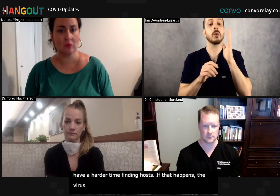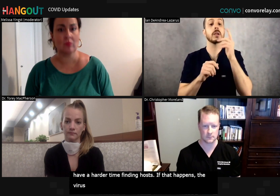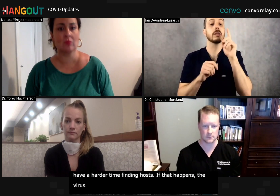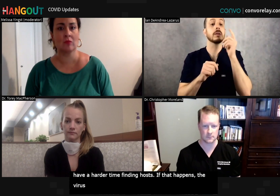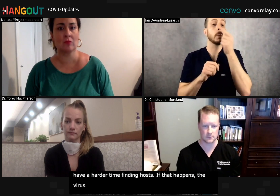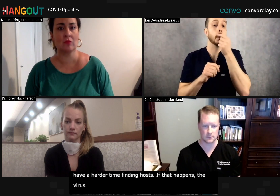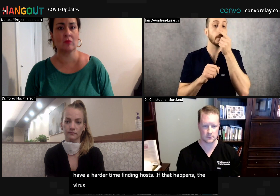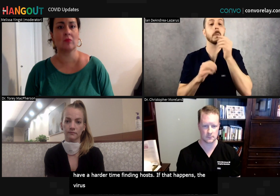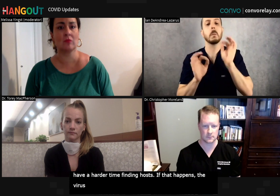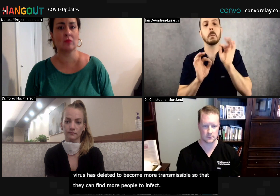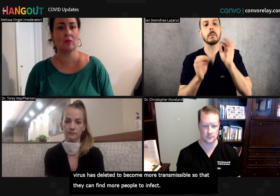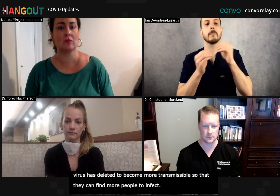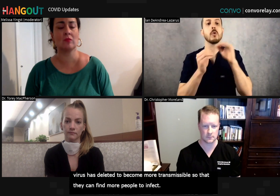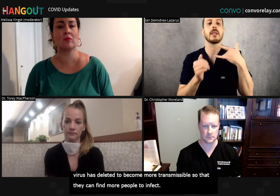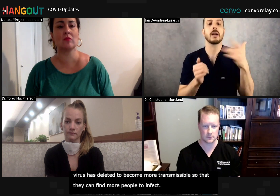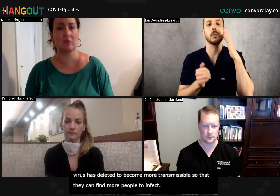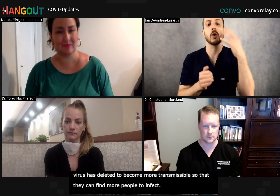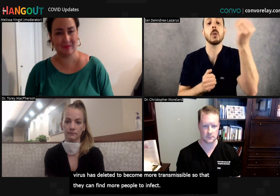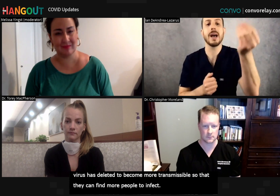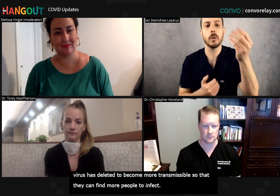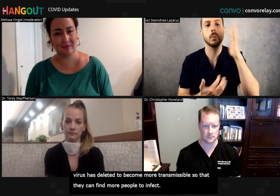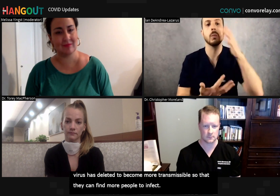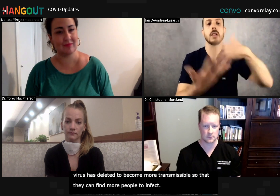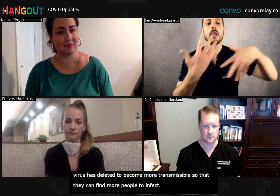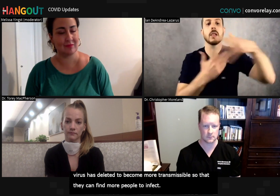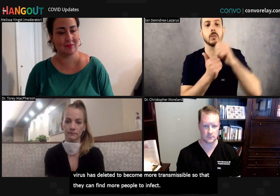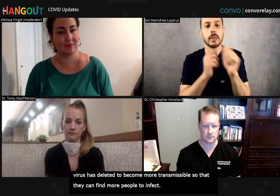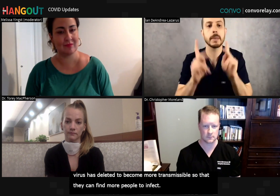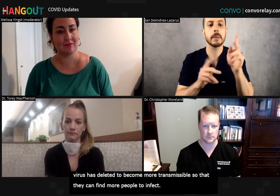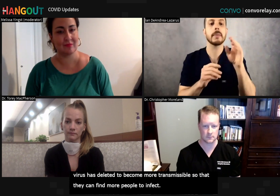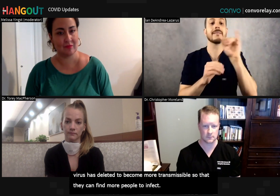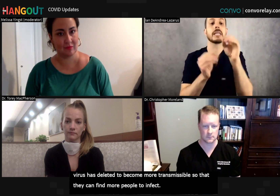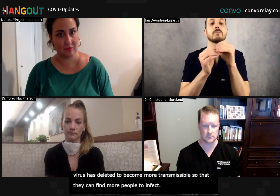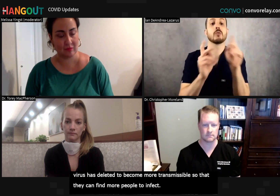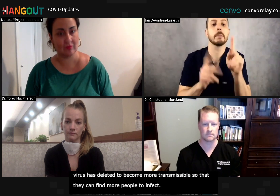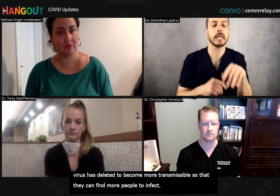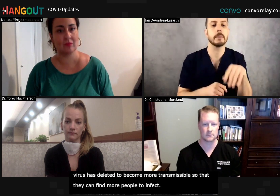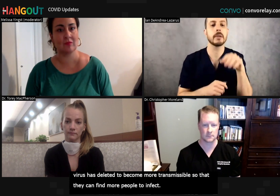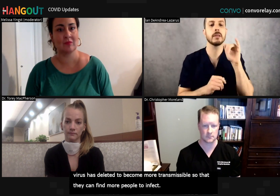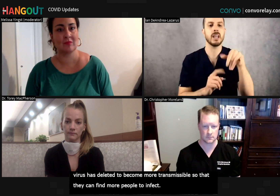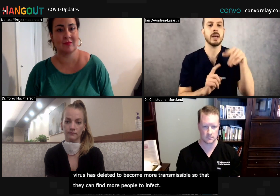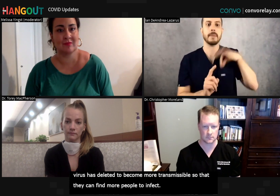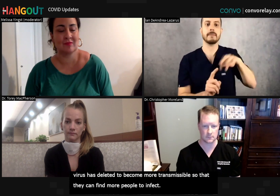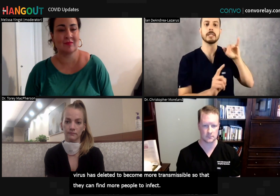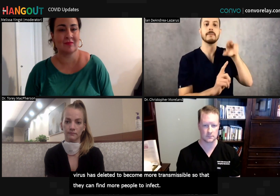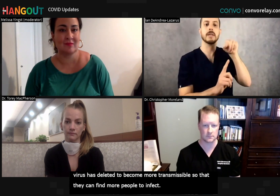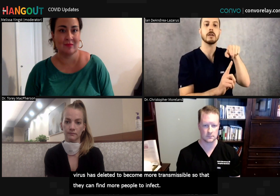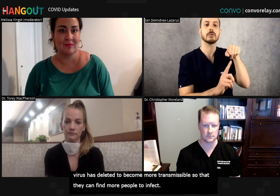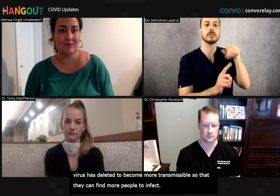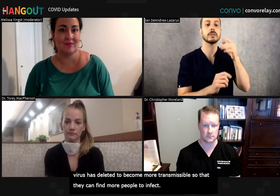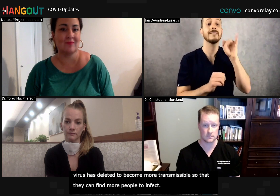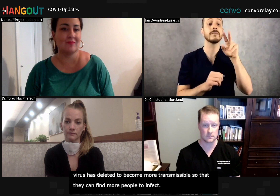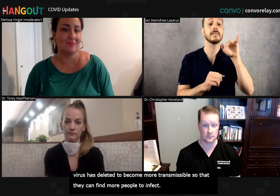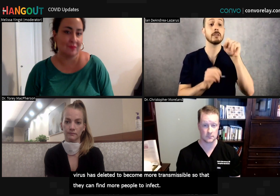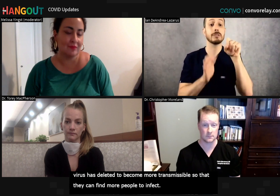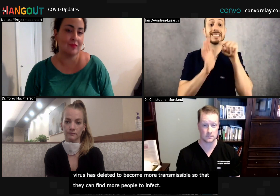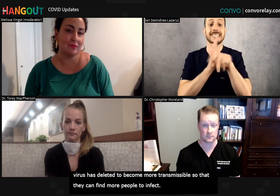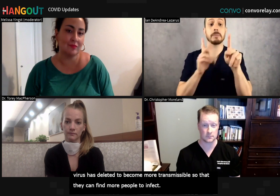to become weaker. So it becomes more like a cold where you're out socializing with people, but it's so weak. So that type